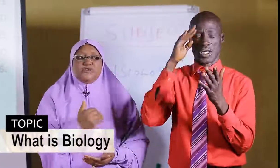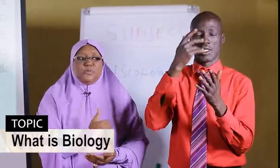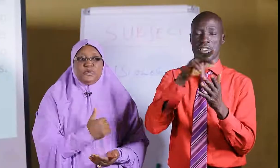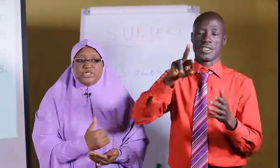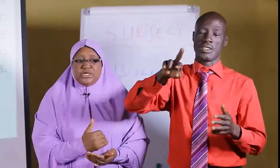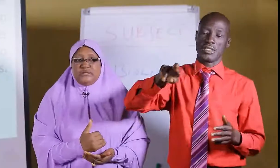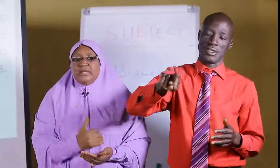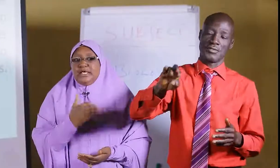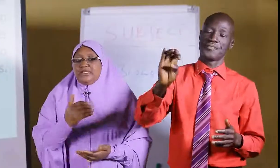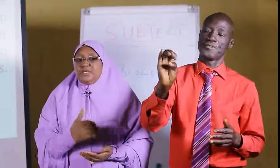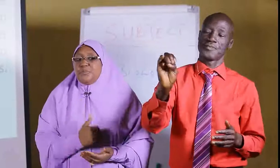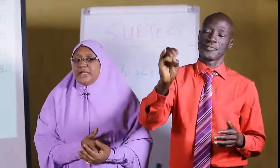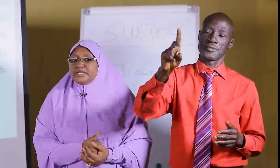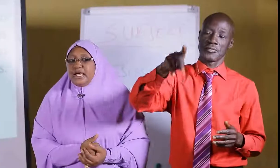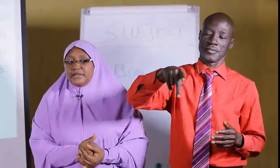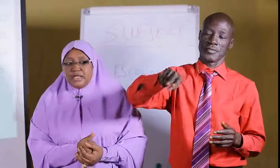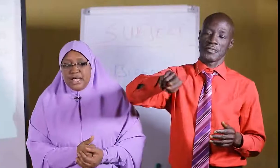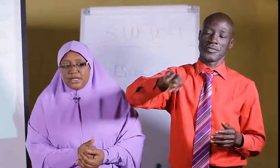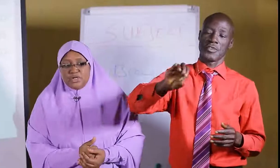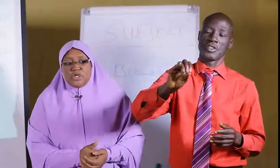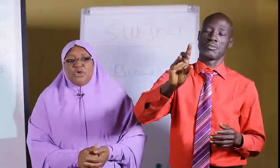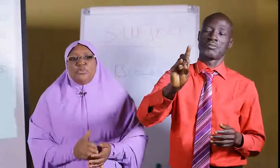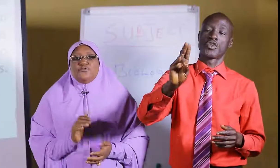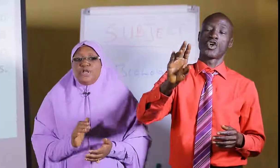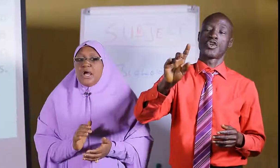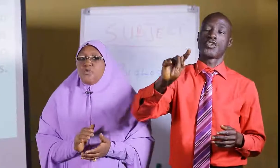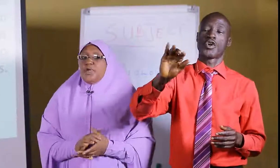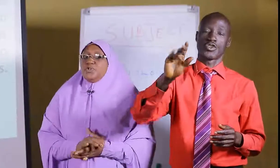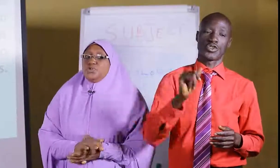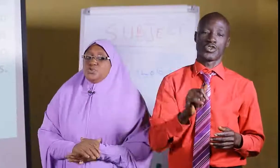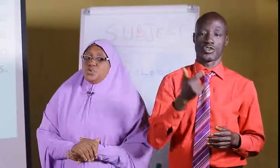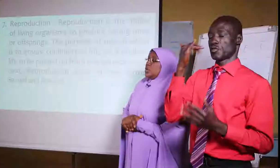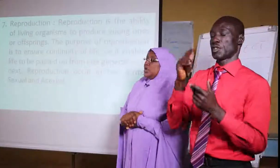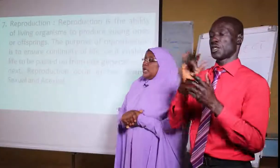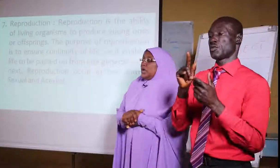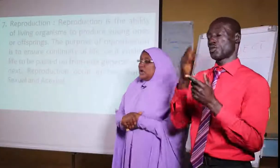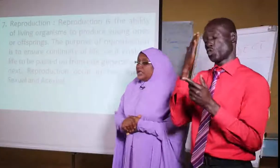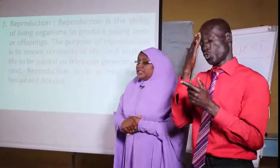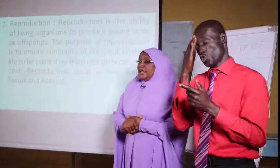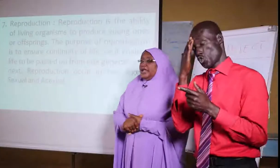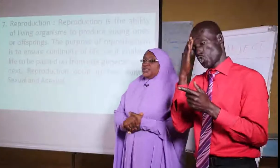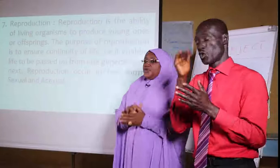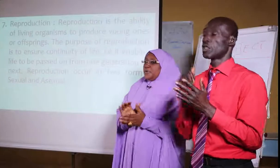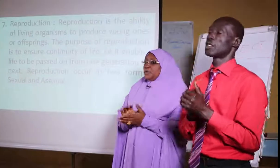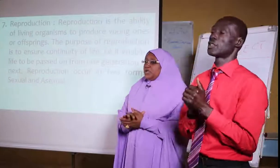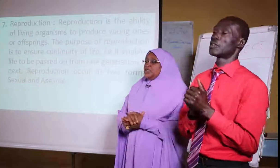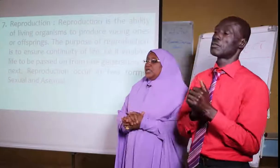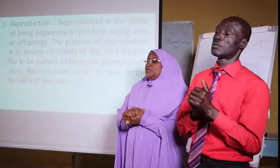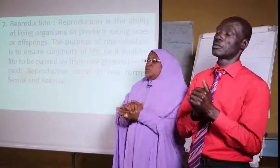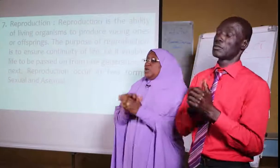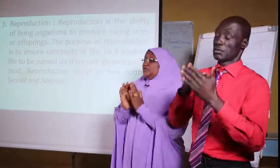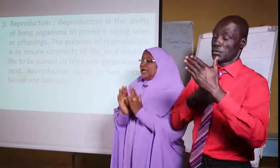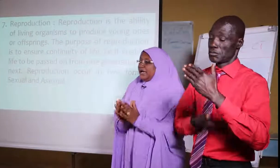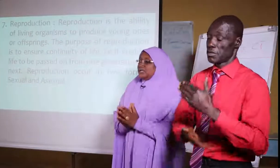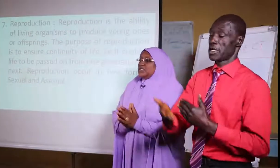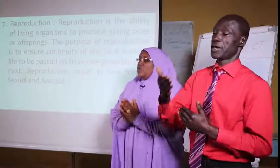difference in reproduction, that is in plants and animals. But for now, I want you to understand that reproduction is